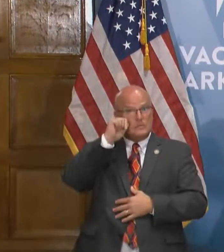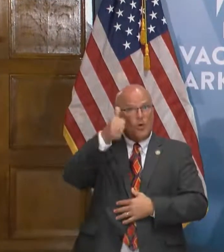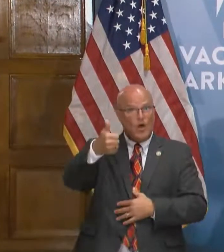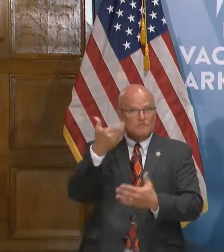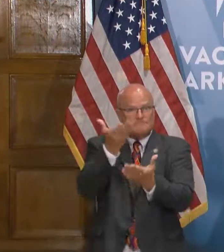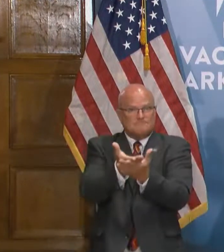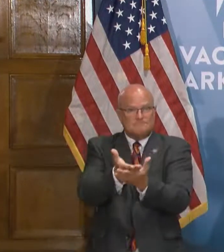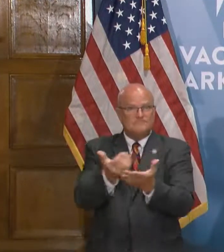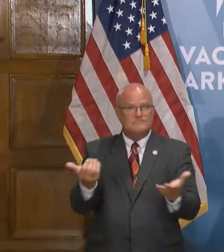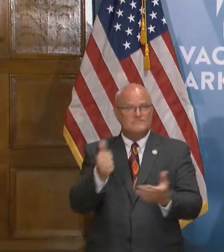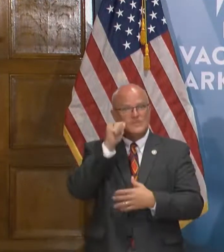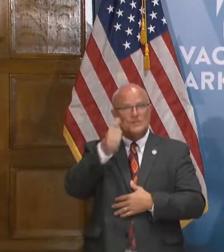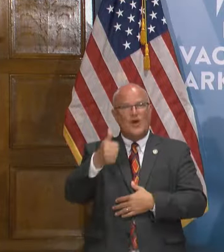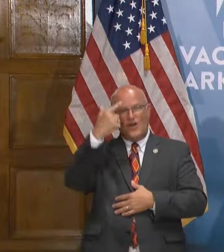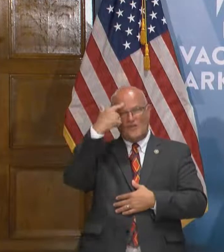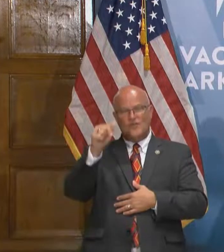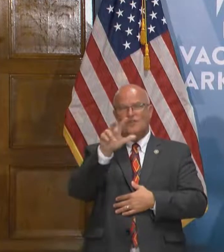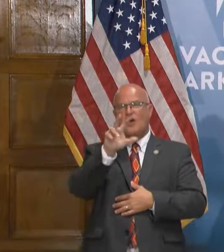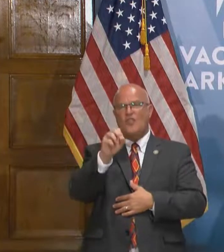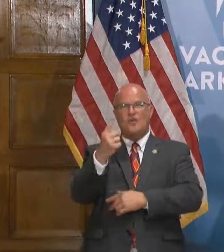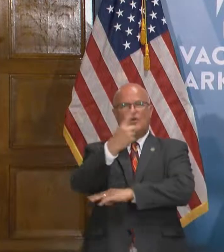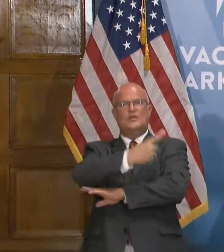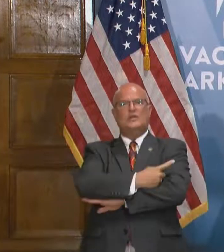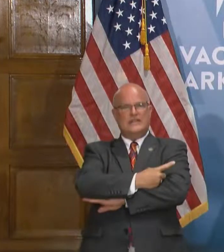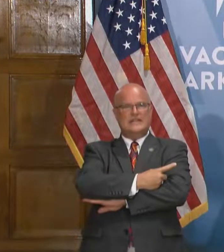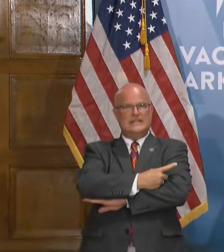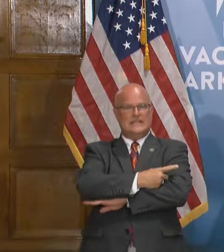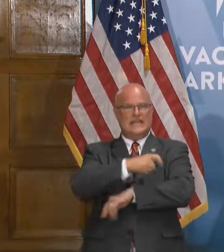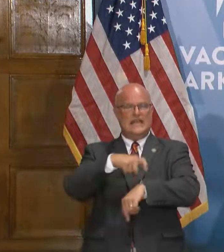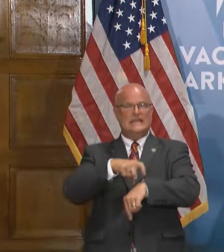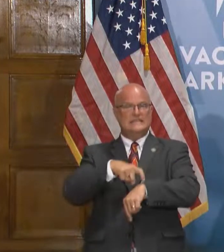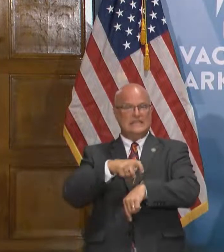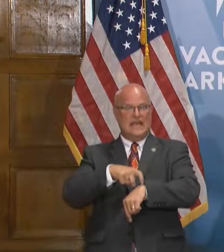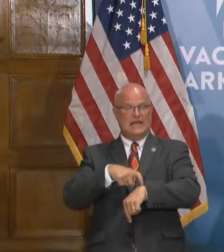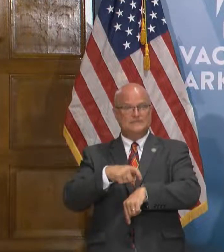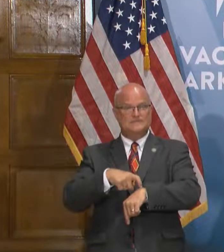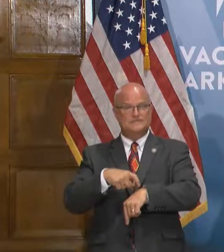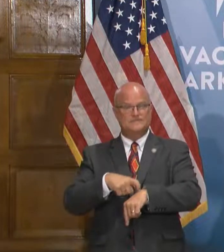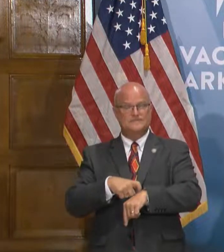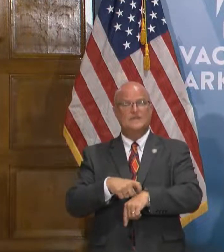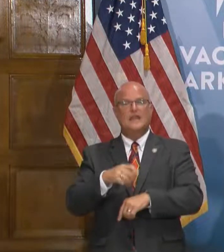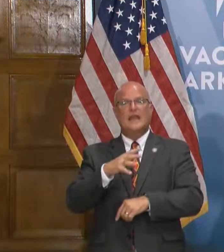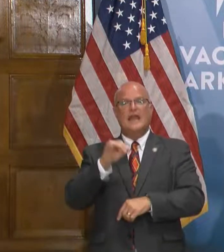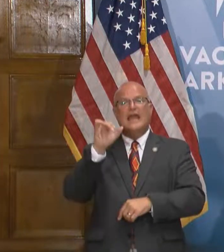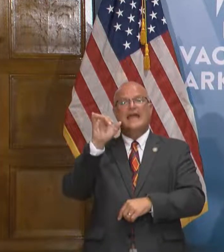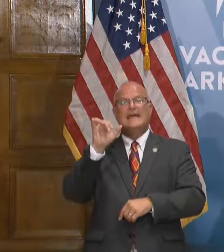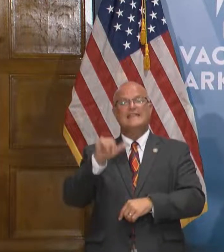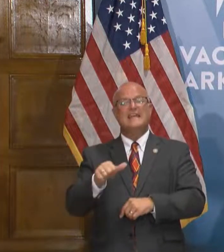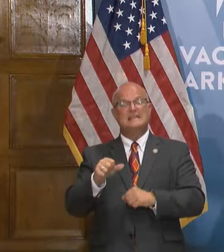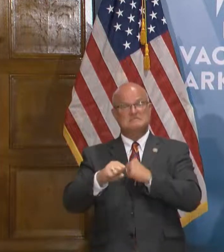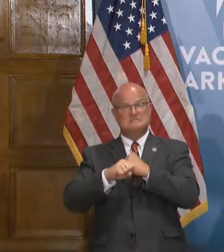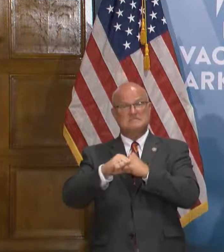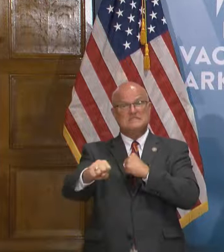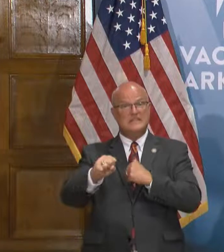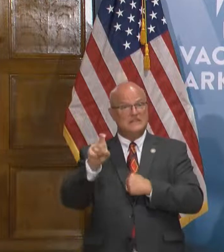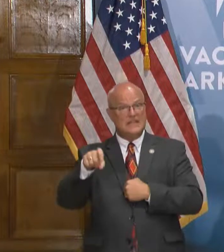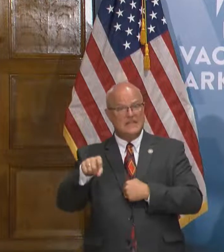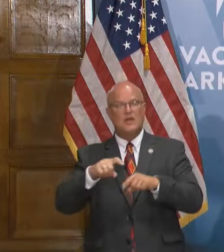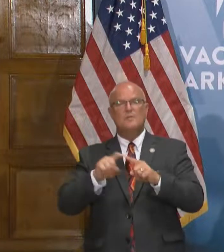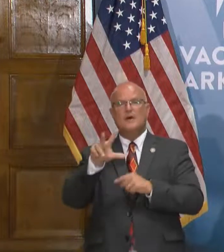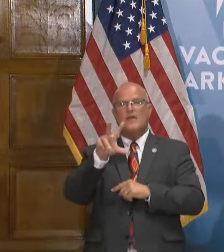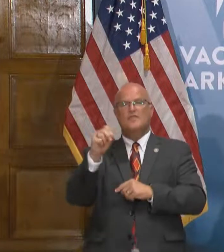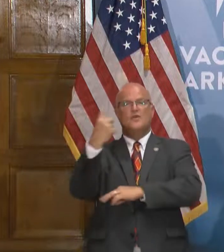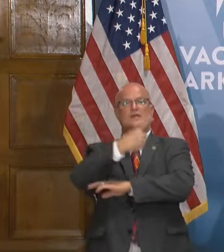tomorrow. They'll be here for a 30-day tour, and that can be extended, but their